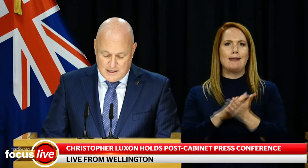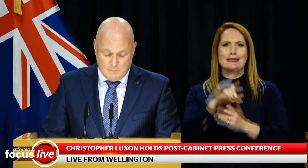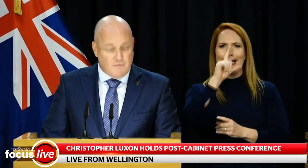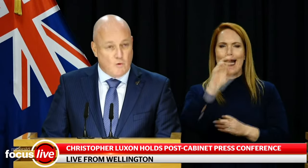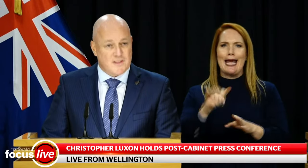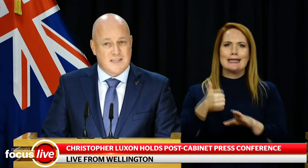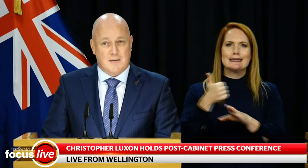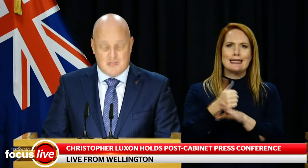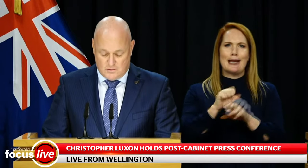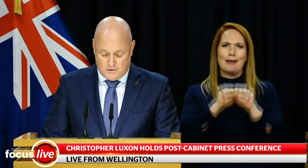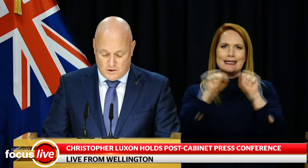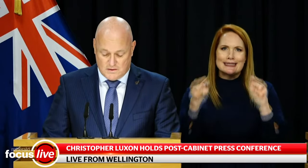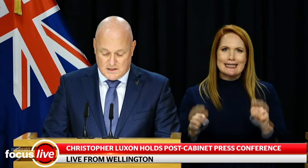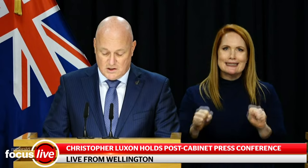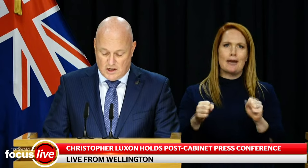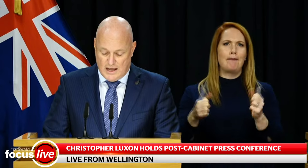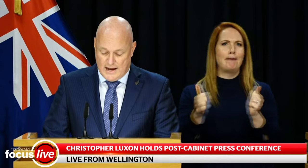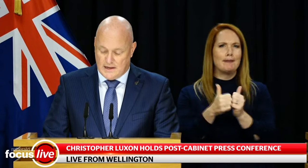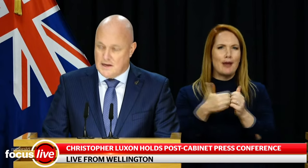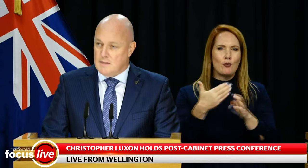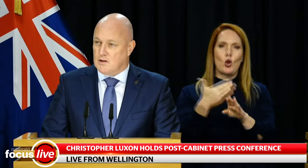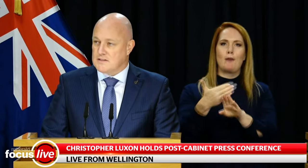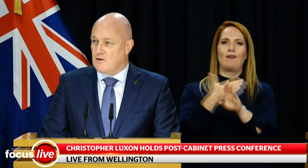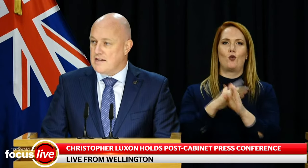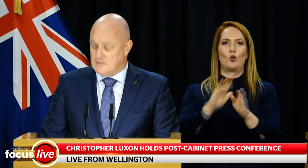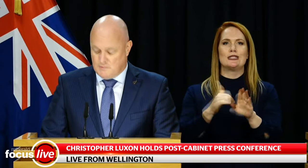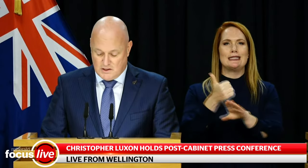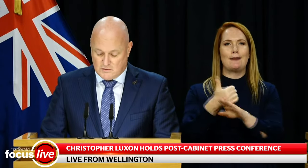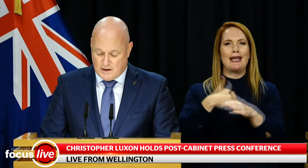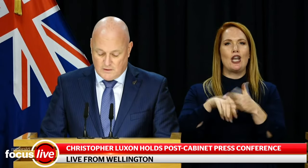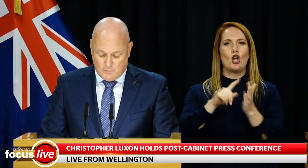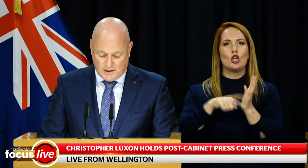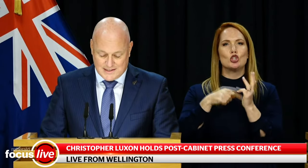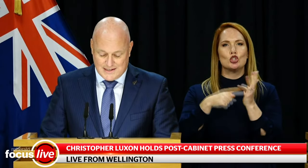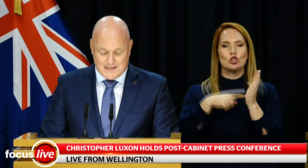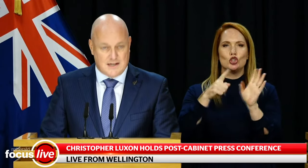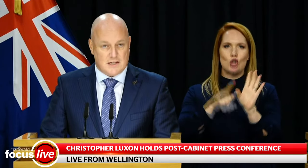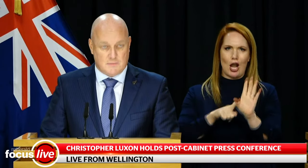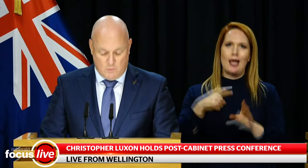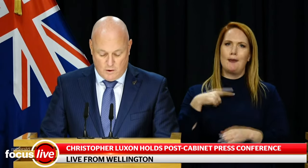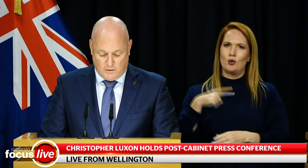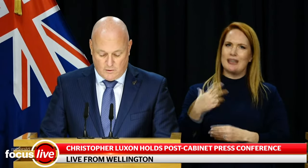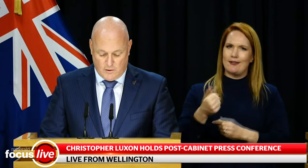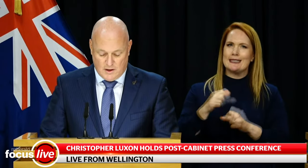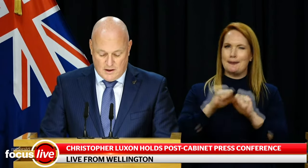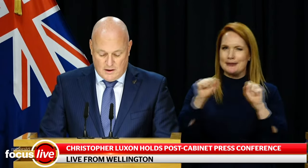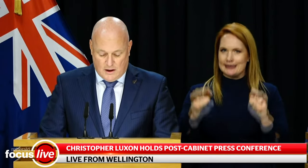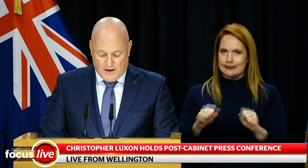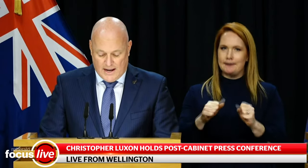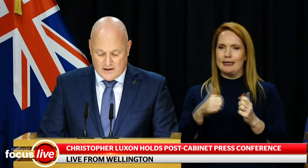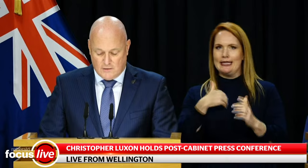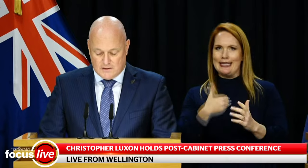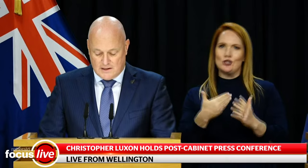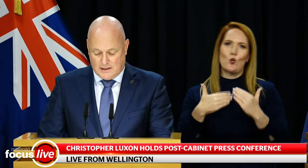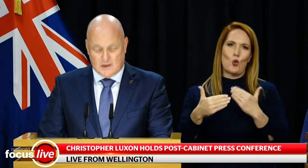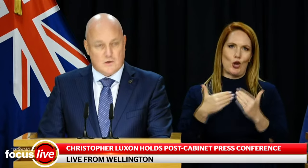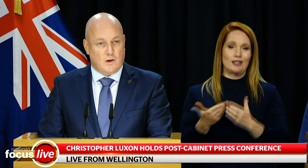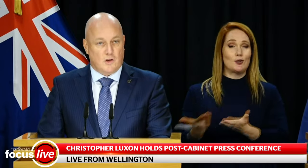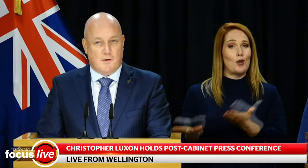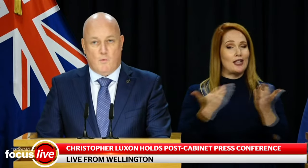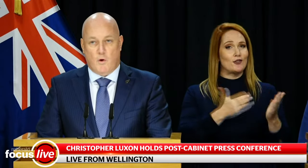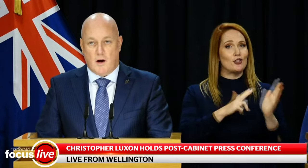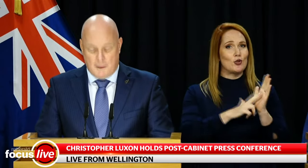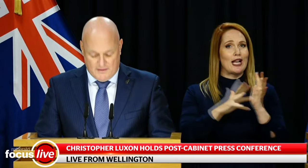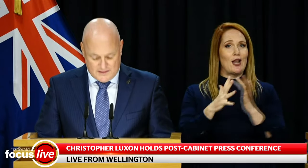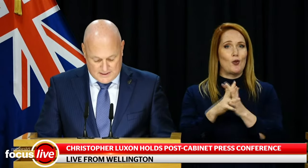sector before the scheme is introduced in July, because there are some administrative complexities that need to be worked through. I'll now hand over to Nicola to talk